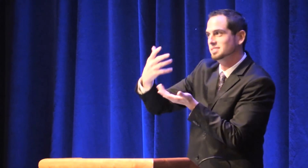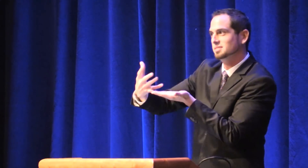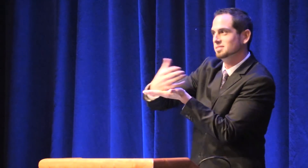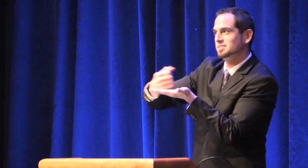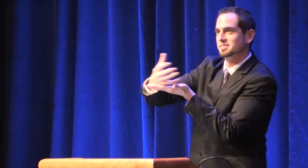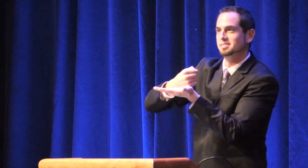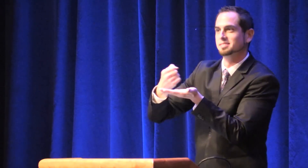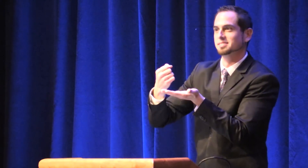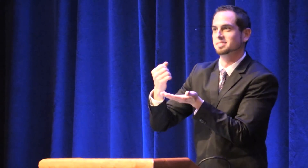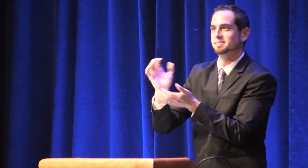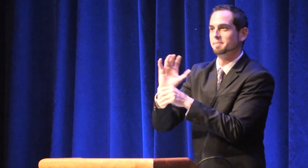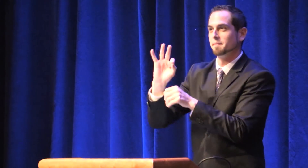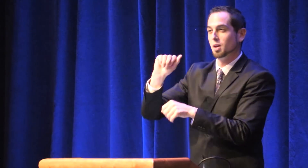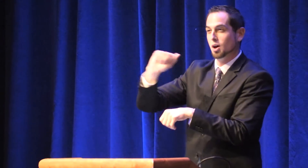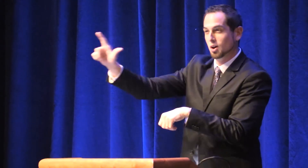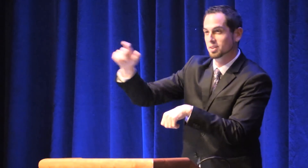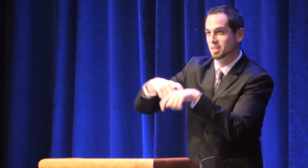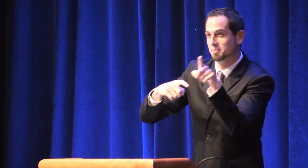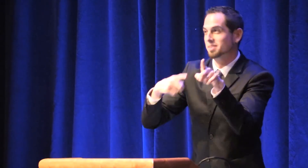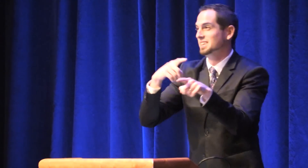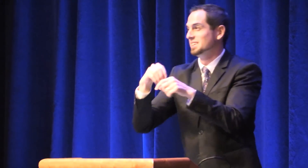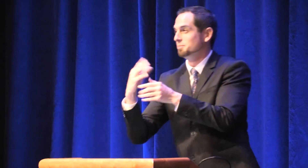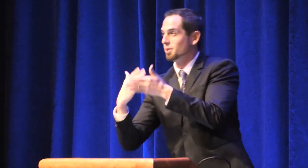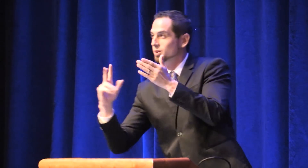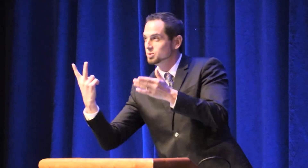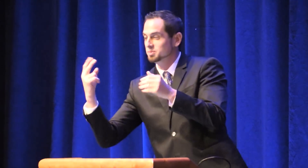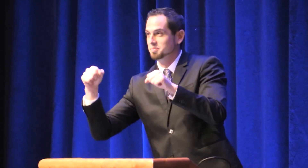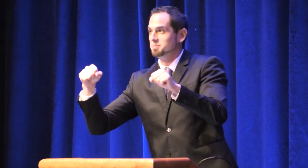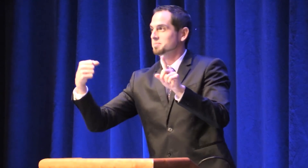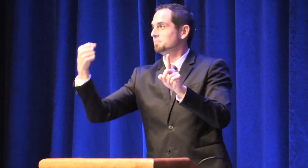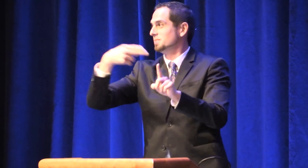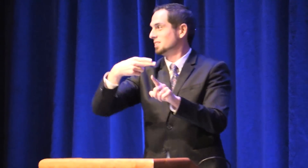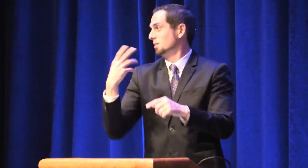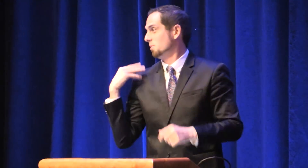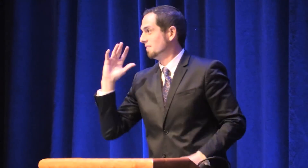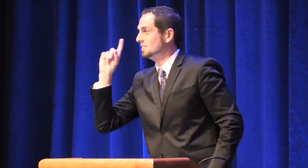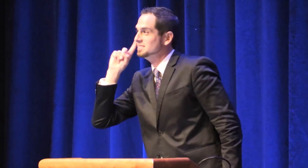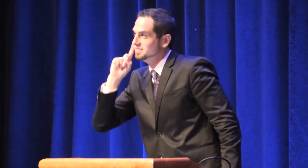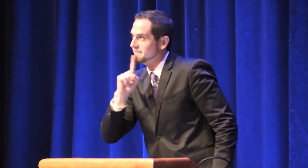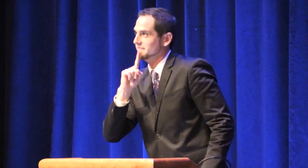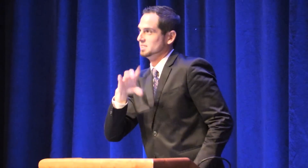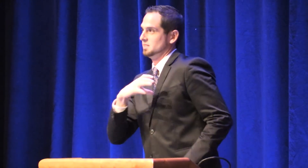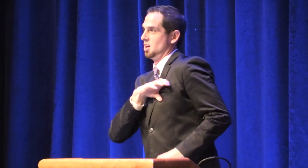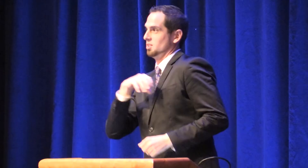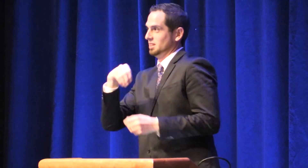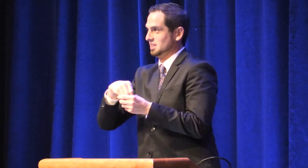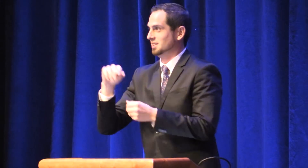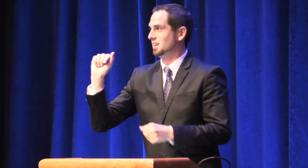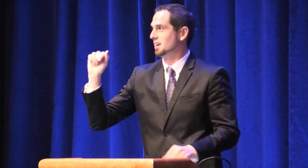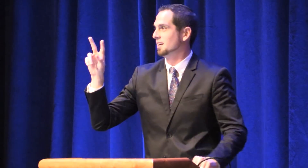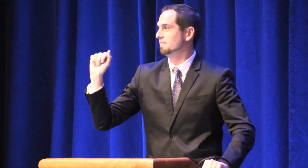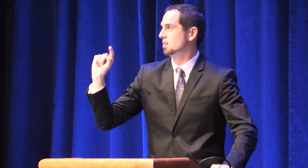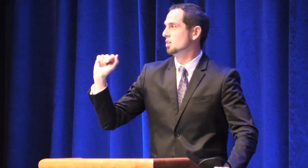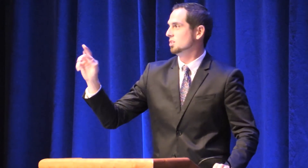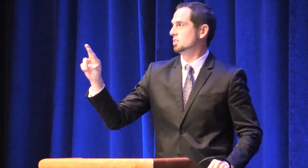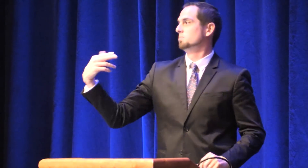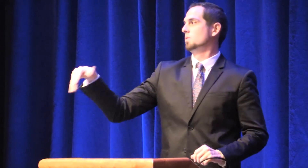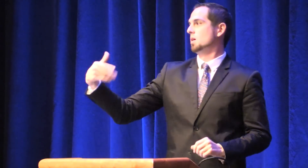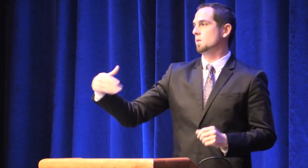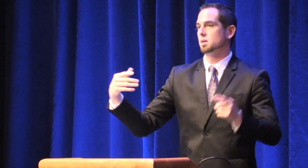appearing in the second Avatar, which has a chance of being a higher earner than the first Avatar film.